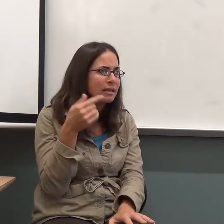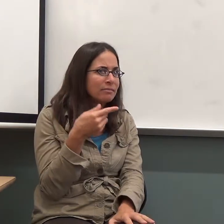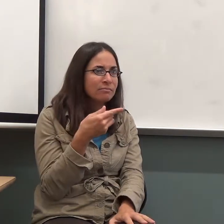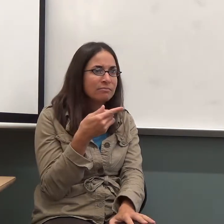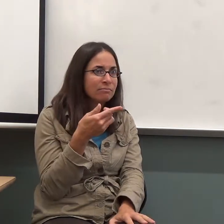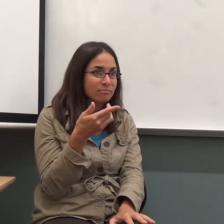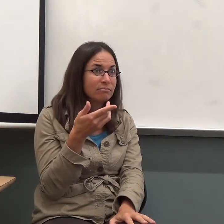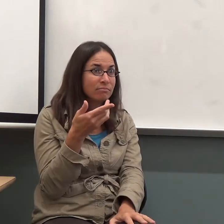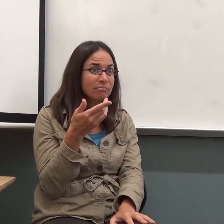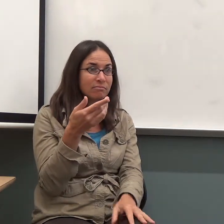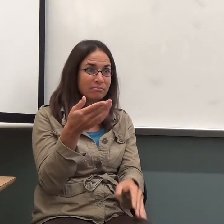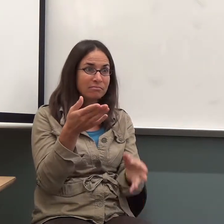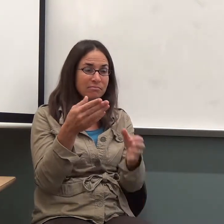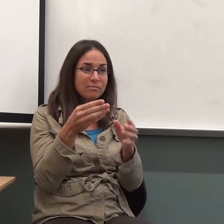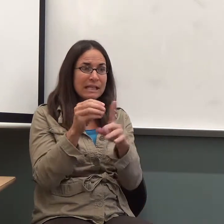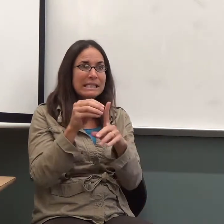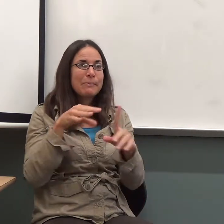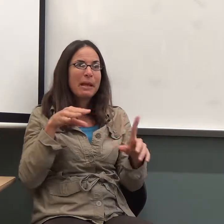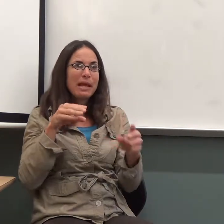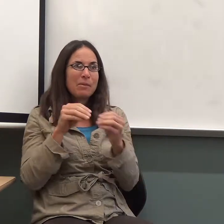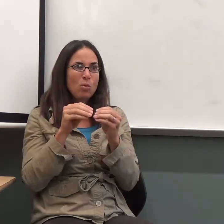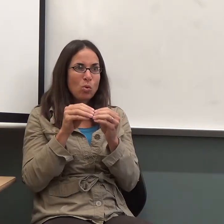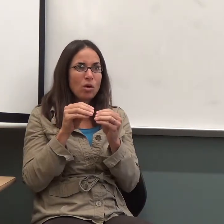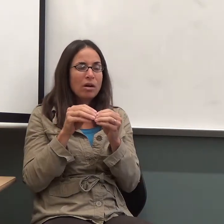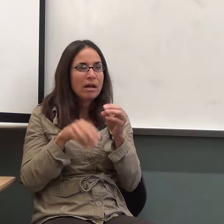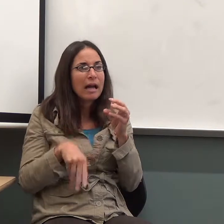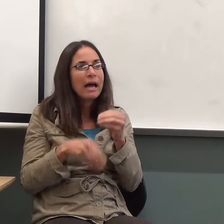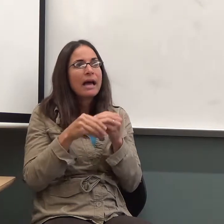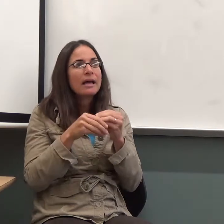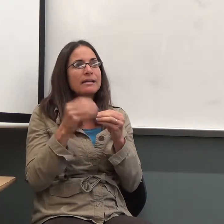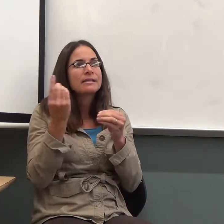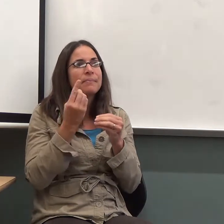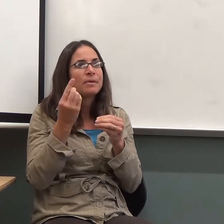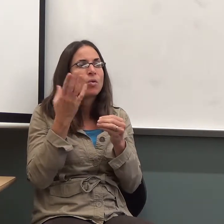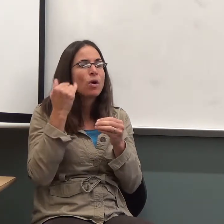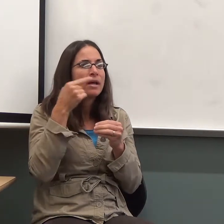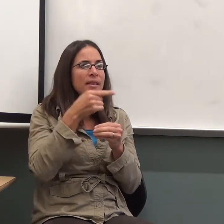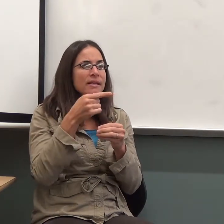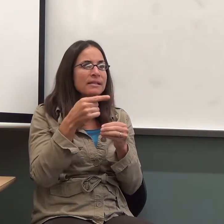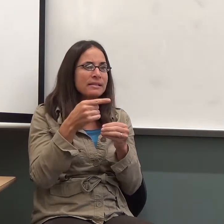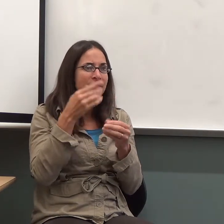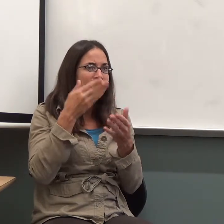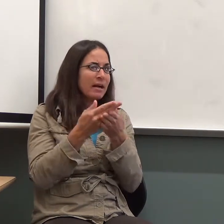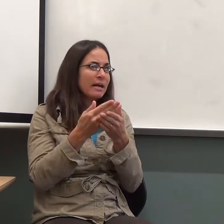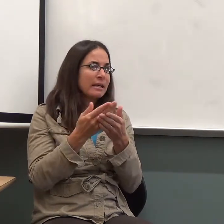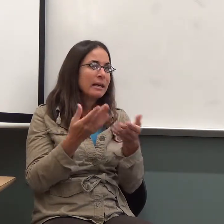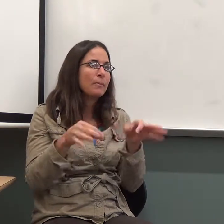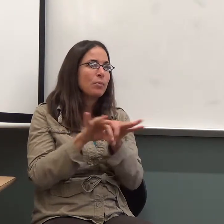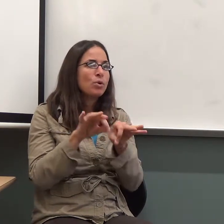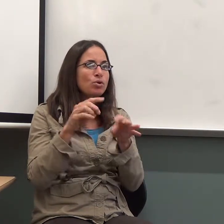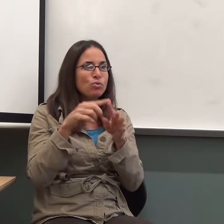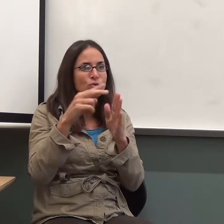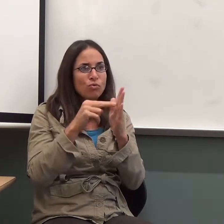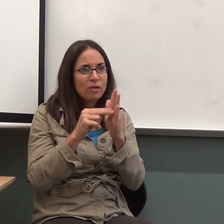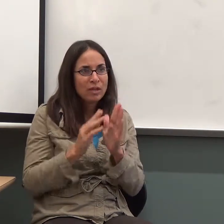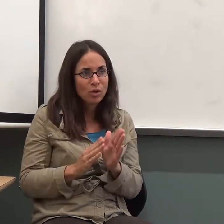I need to make a sentence that adds the part that tells me why it matters to my reader. You're putting substance into the sentence.